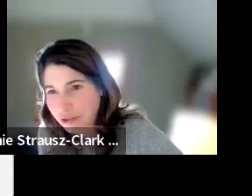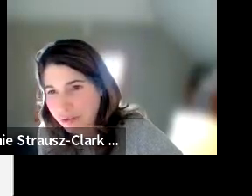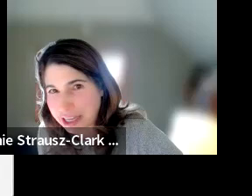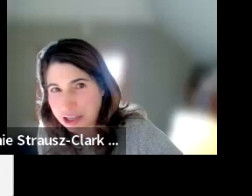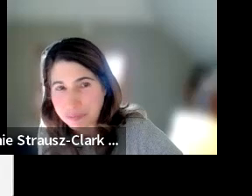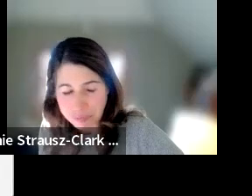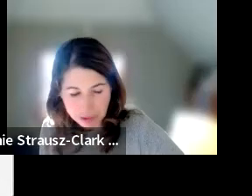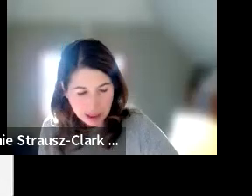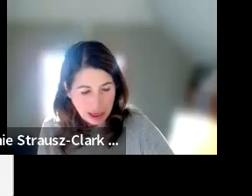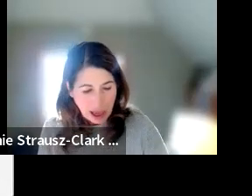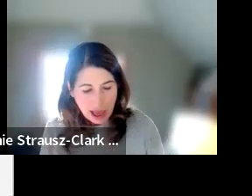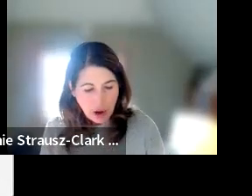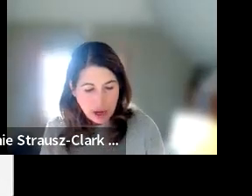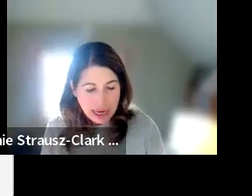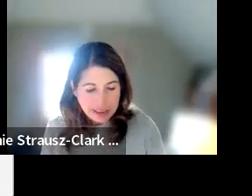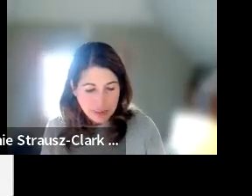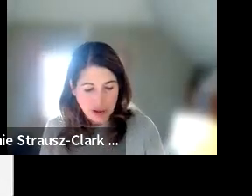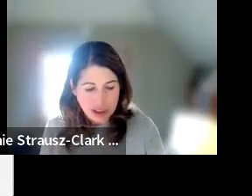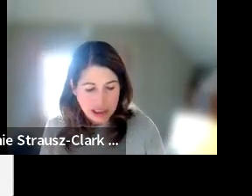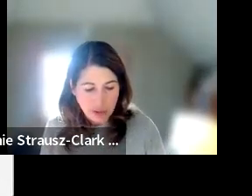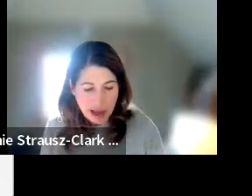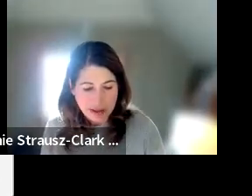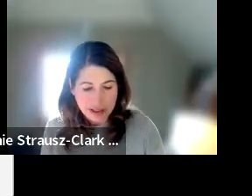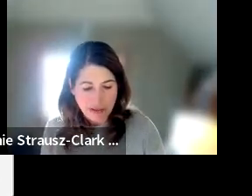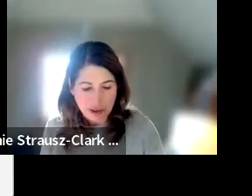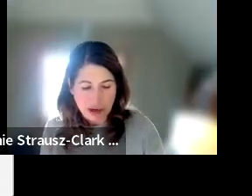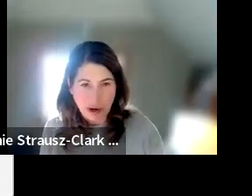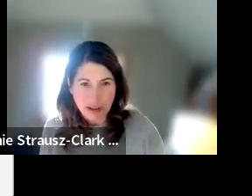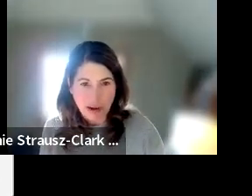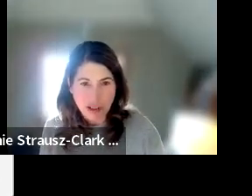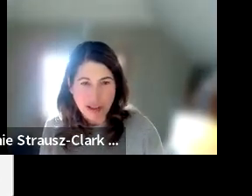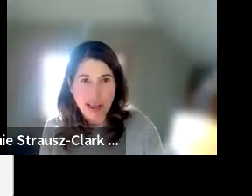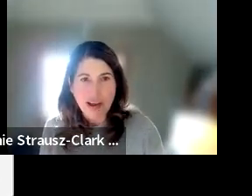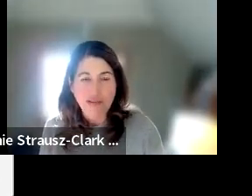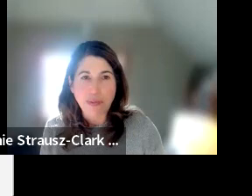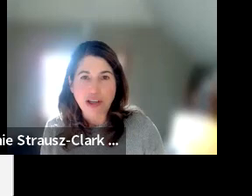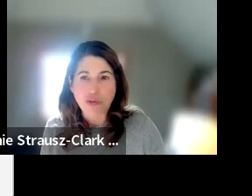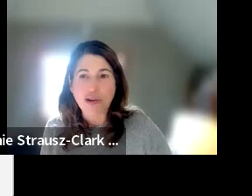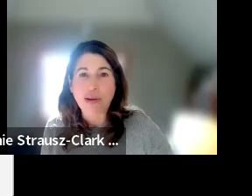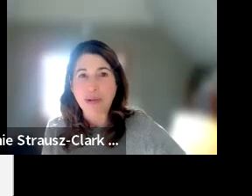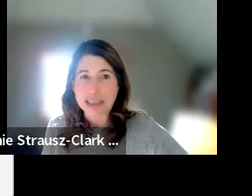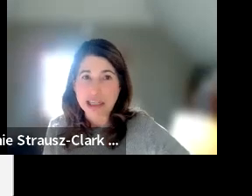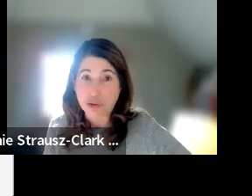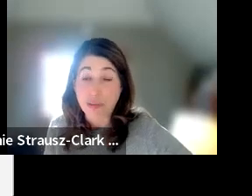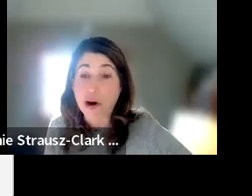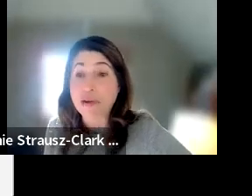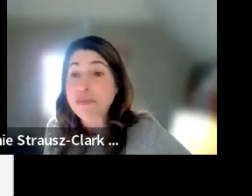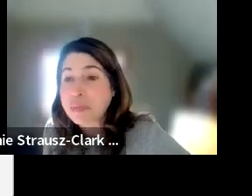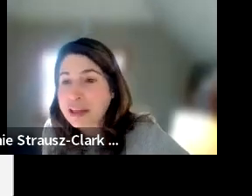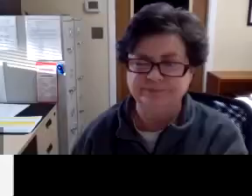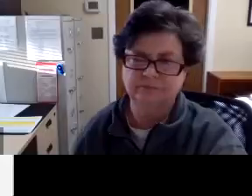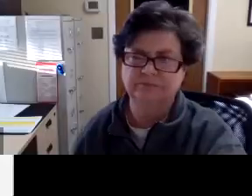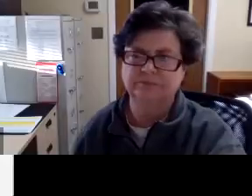super helpful. So thank you. Okay, next up is Kristen Wells, followed by Rhonda Larson, followed by Sriram. I'm going to say Sriram